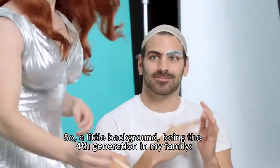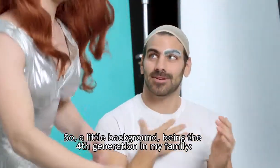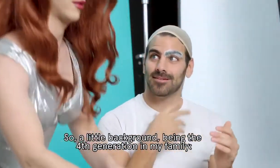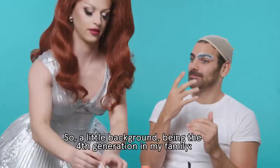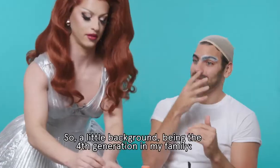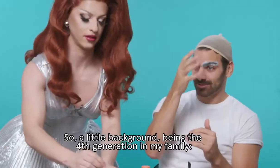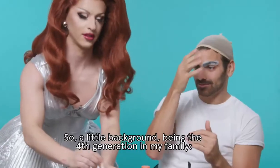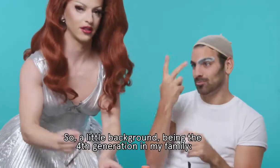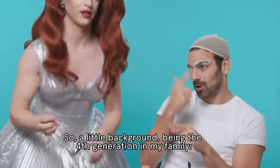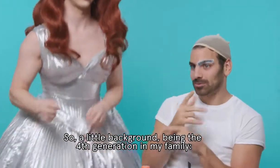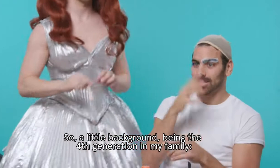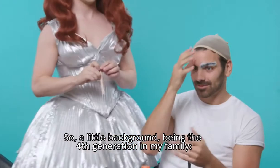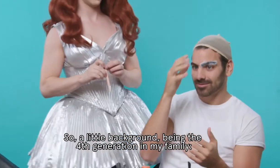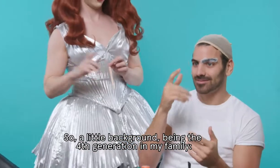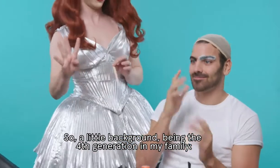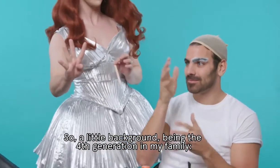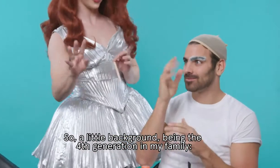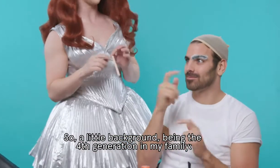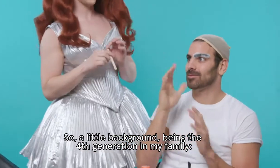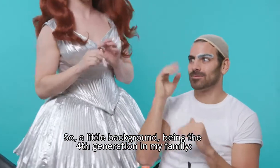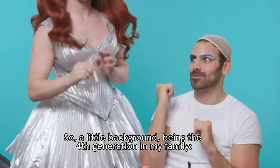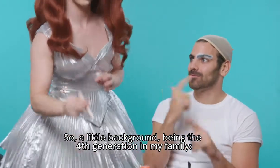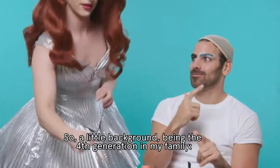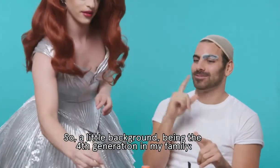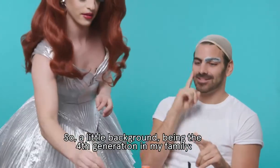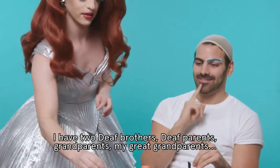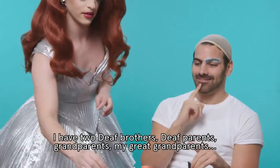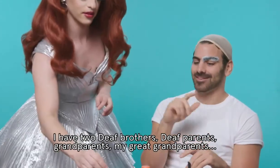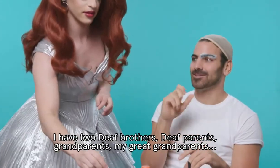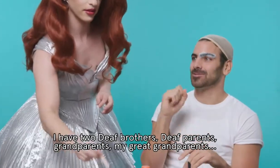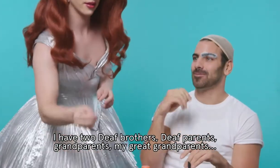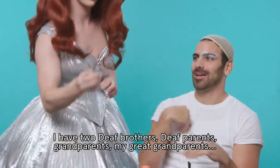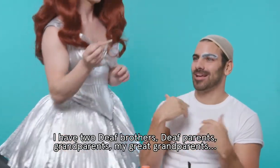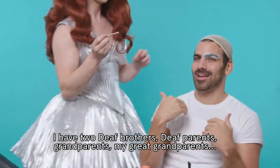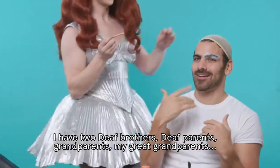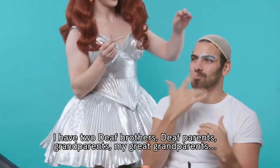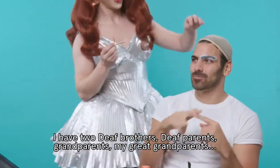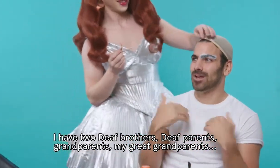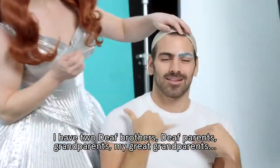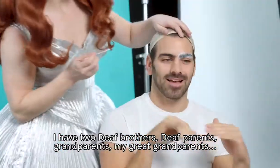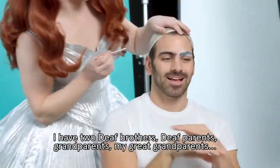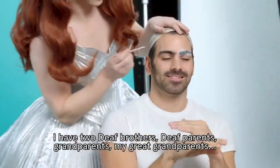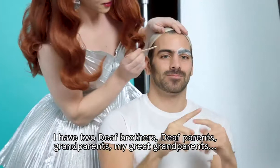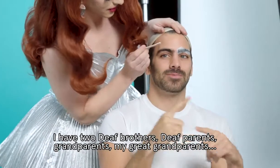little background, being the fourth generation in my family, I have two deaf brothers, deaf parents, grandparents, even my great-grandparents, right? So